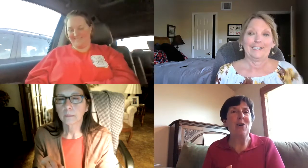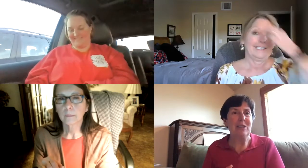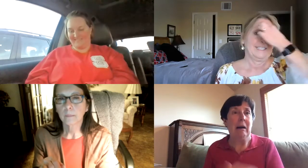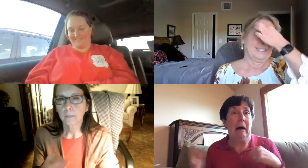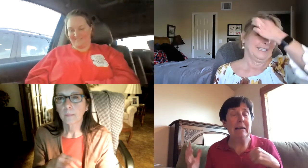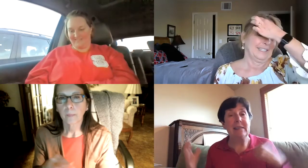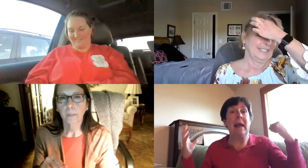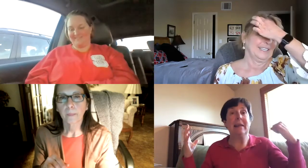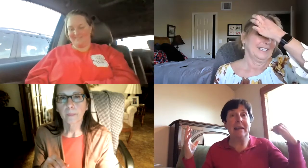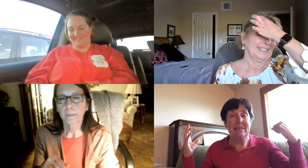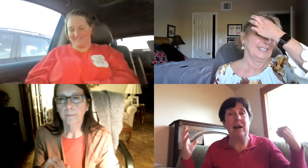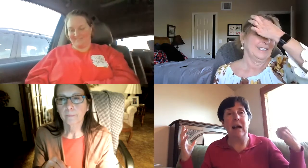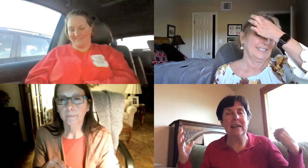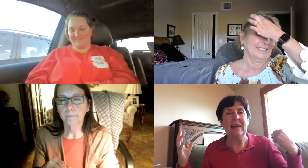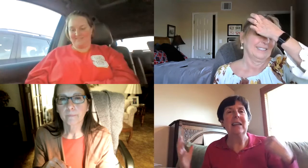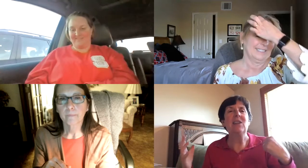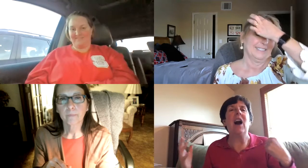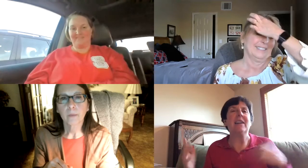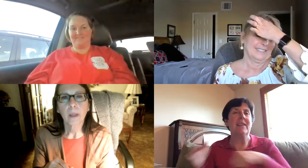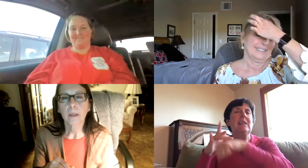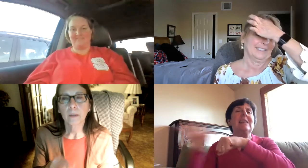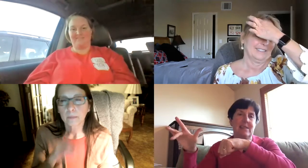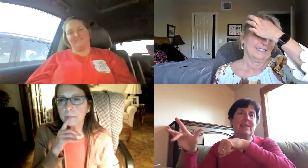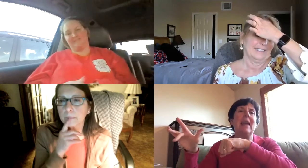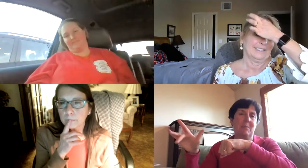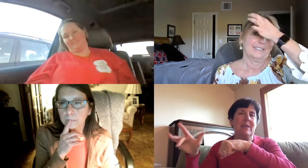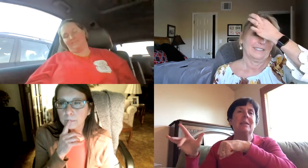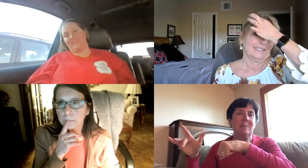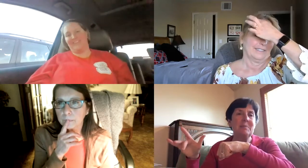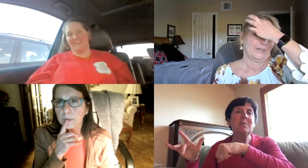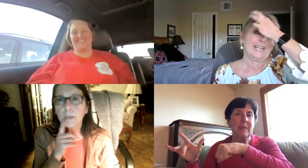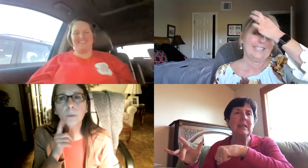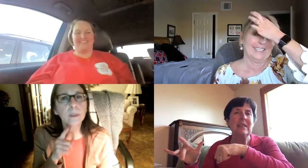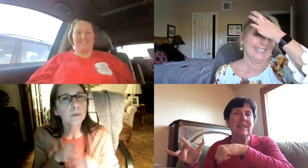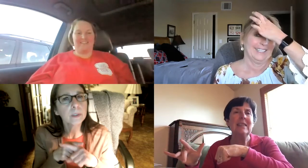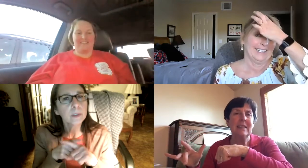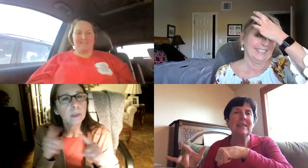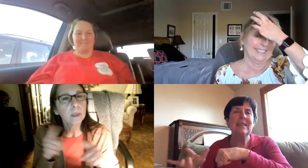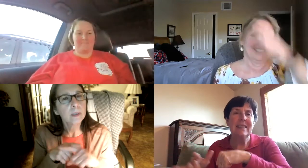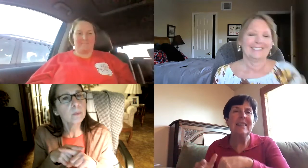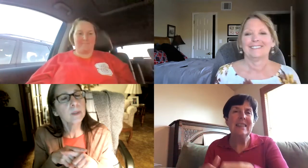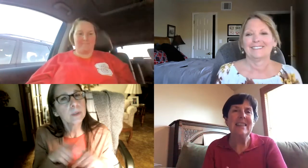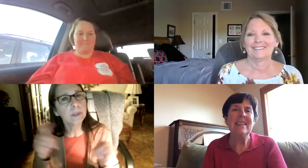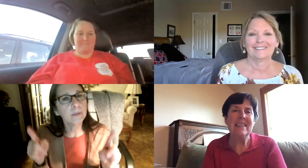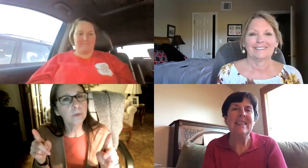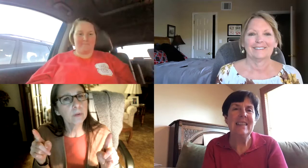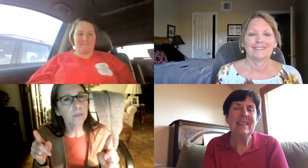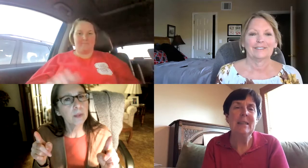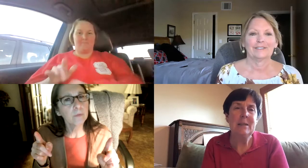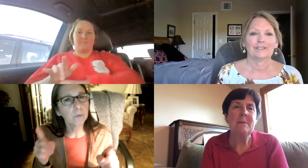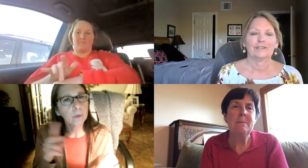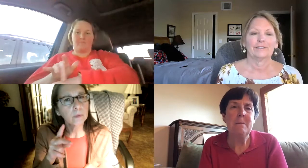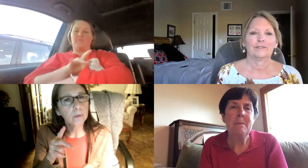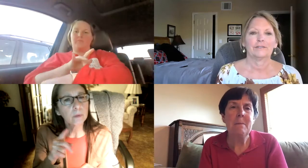you know, it's, oh, he's naked, right? Not, he's empty. Right. Can we learn a different